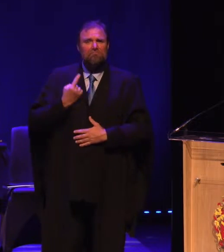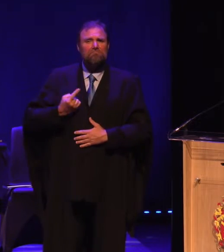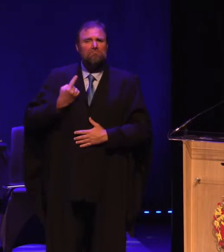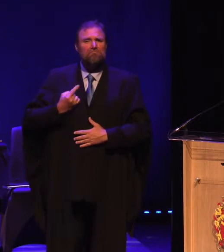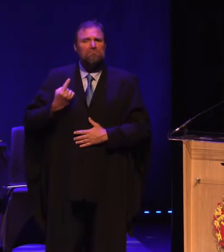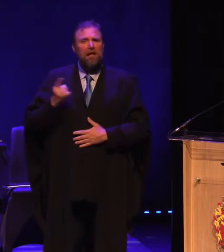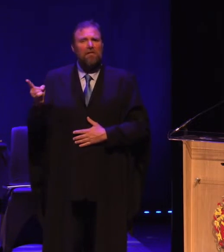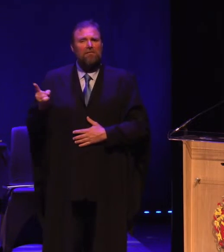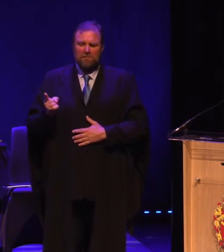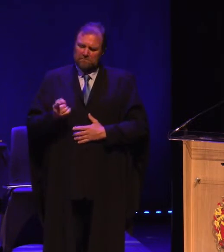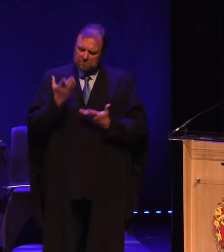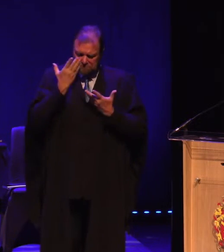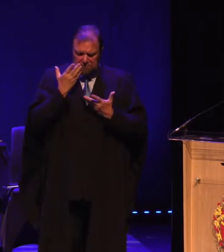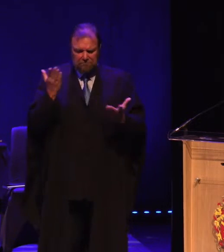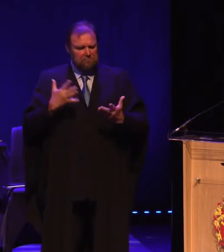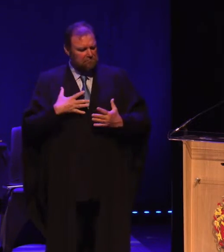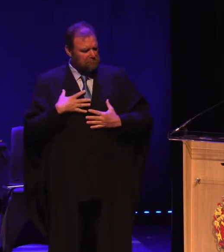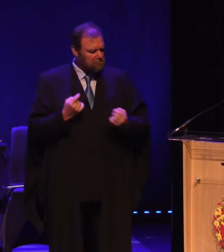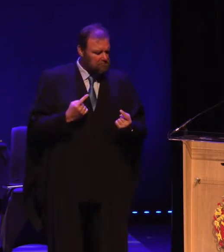altruistic style of leadership.